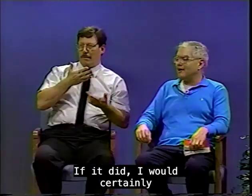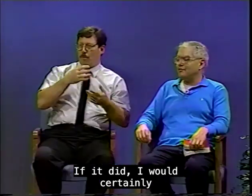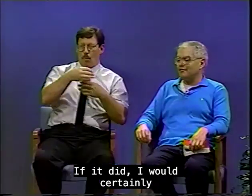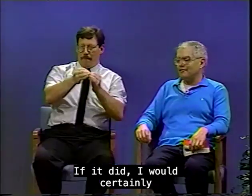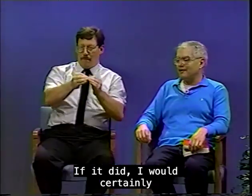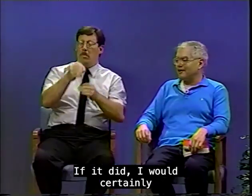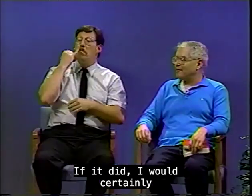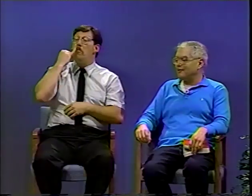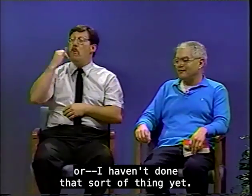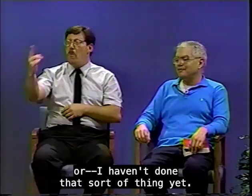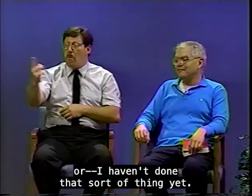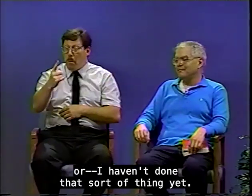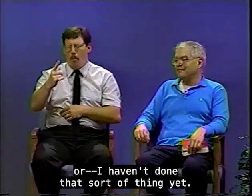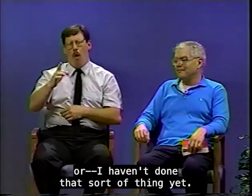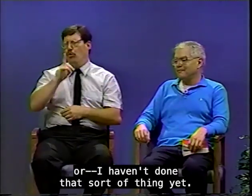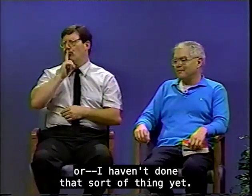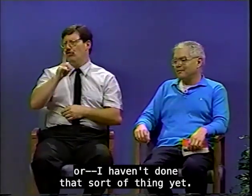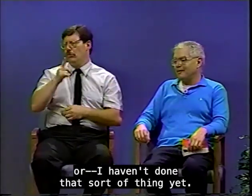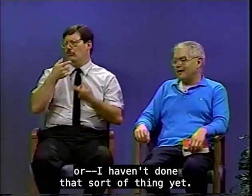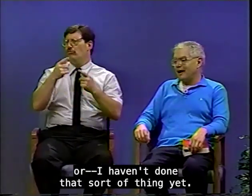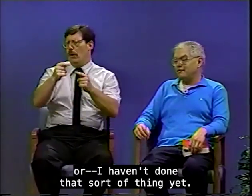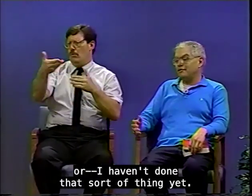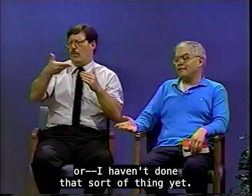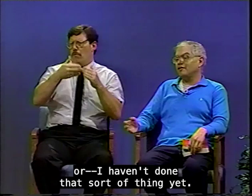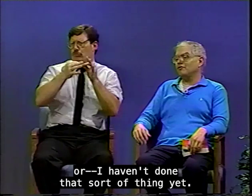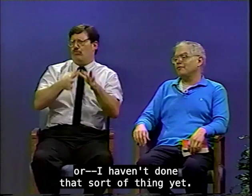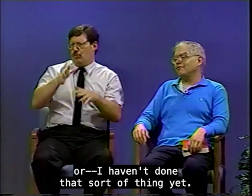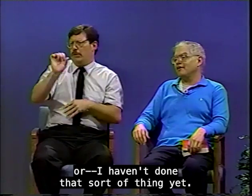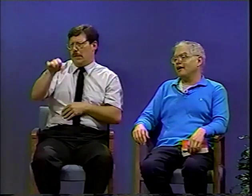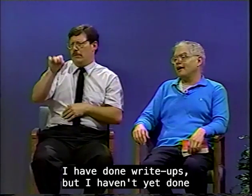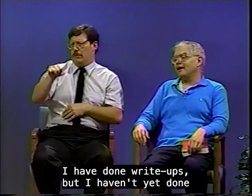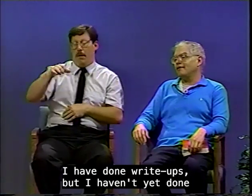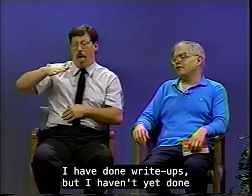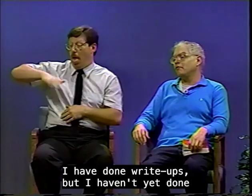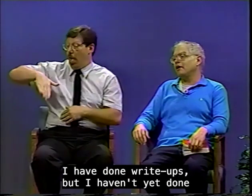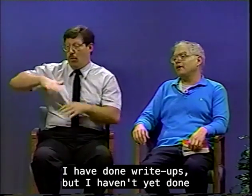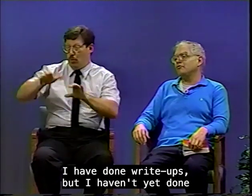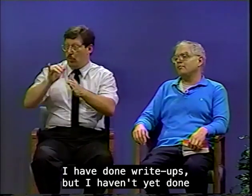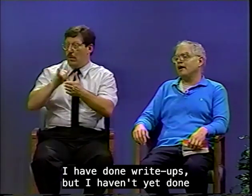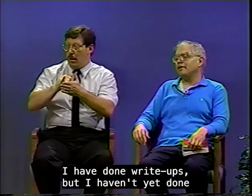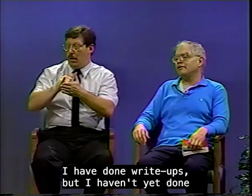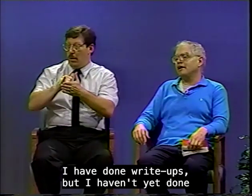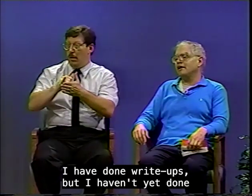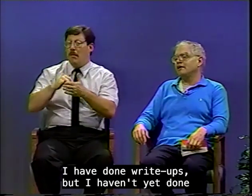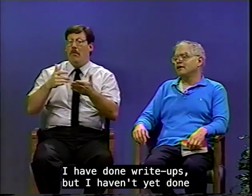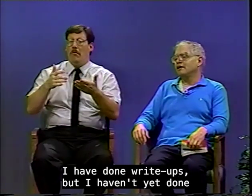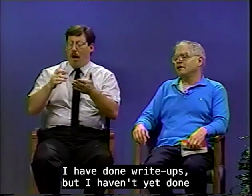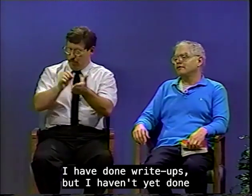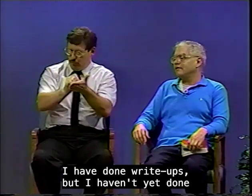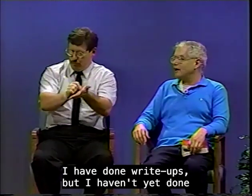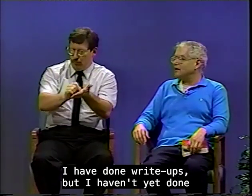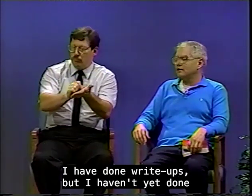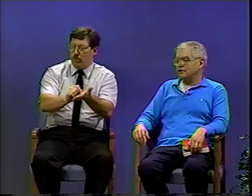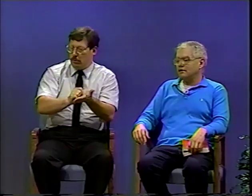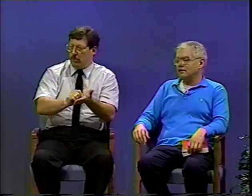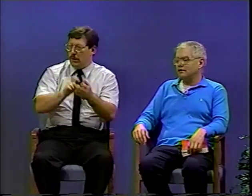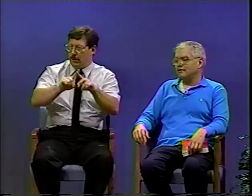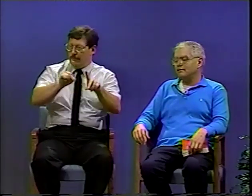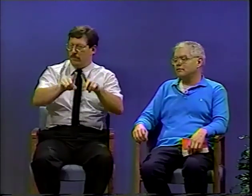If it did, I would certainly try to get one. Or I haven't done that sort of thing yet. I have done write-ups, but I haven't yet done